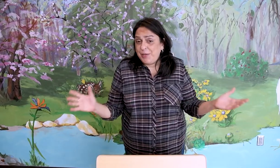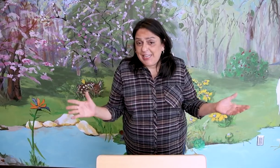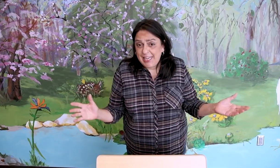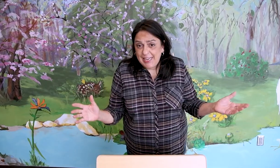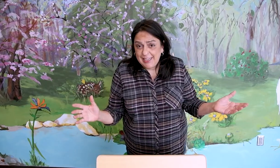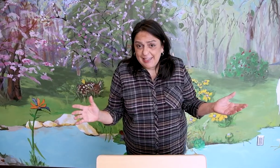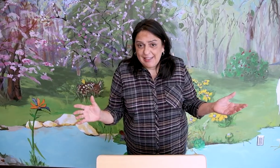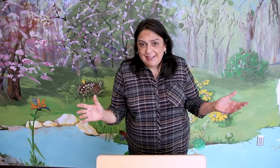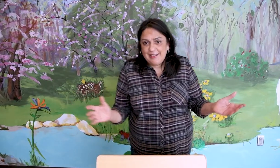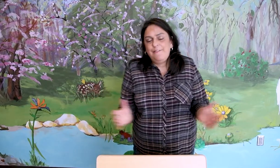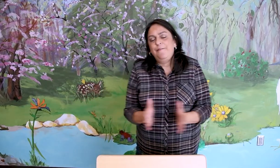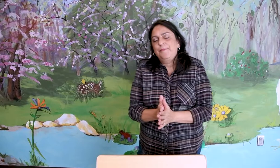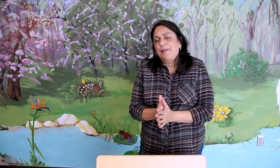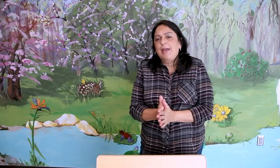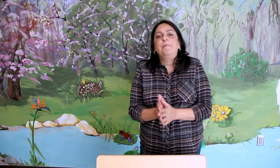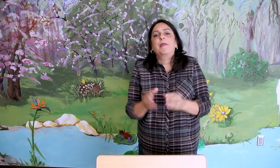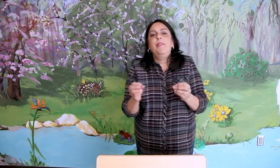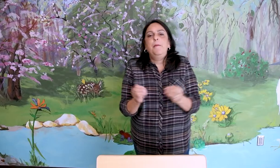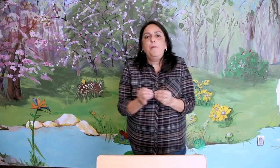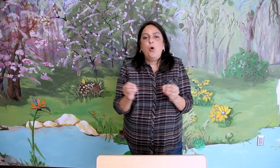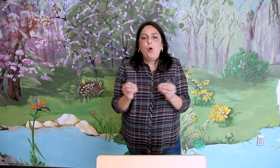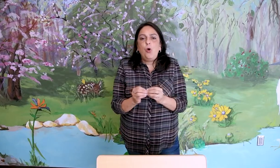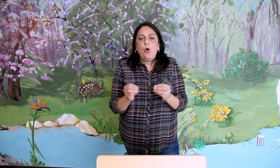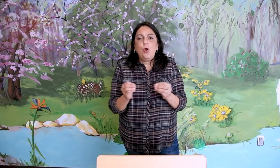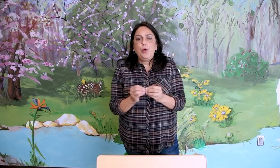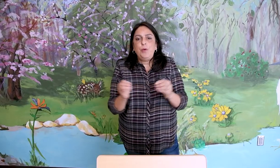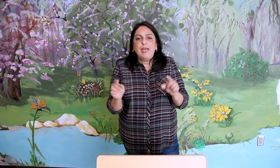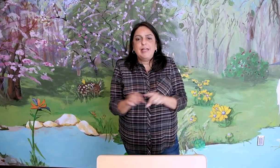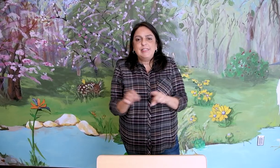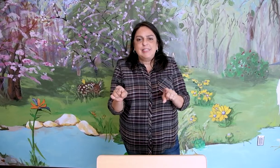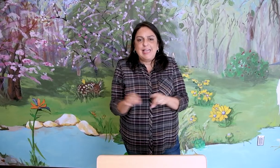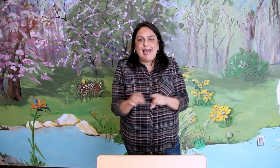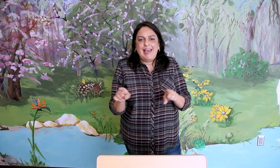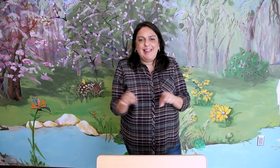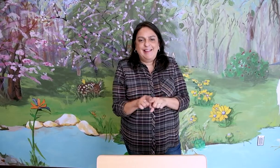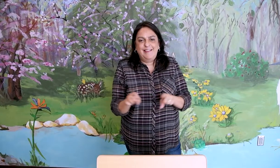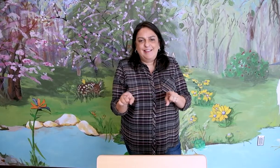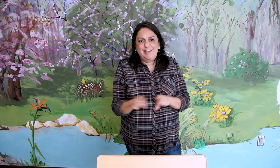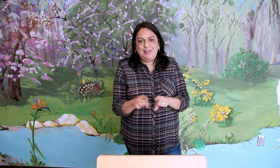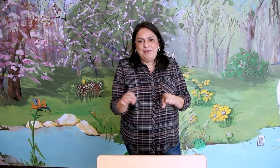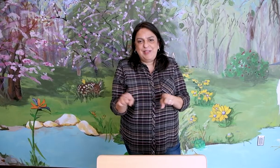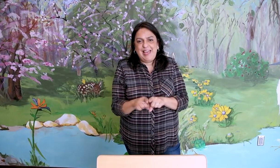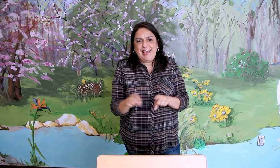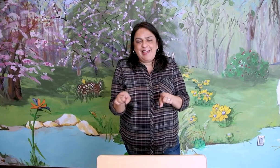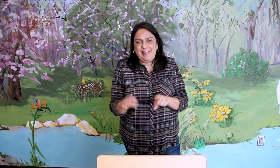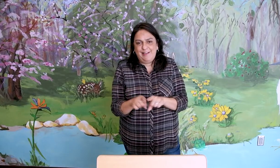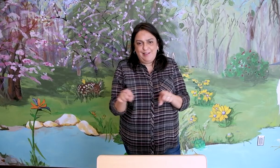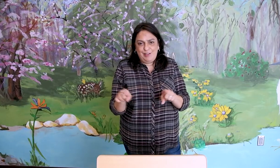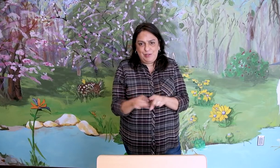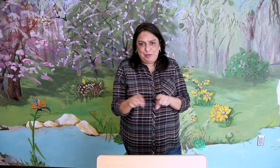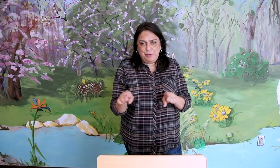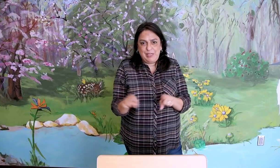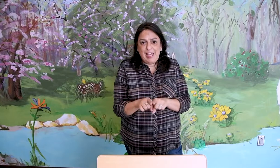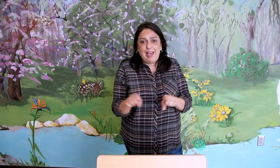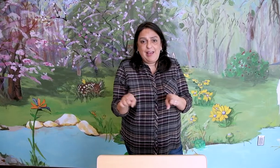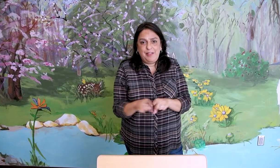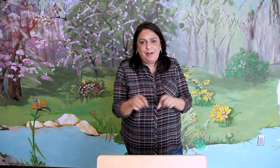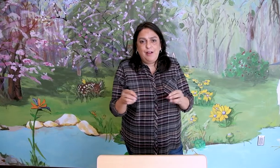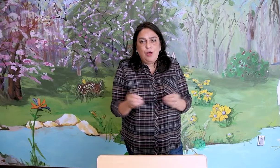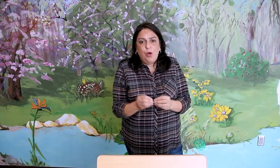again? Okay. The more we get together, together, together.